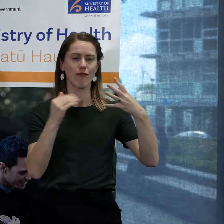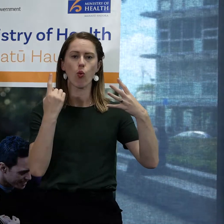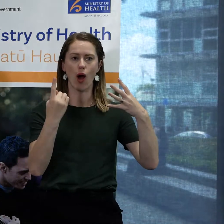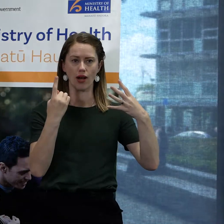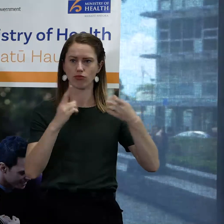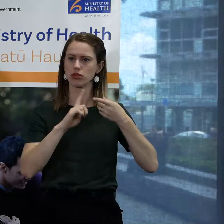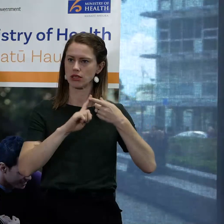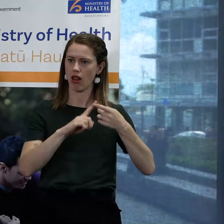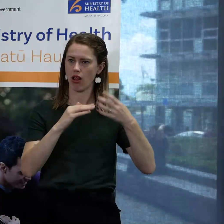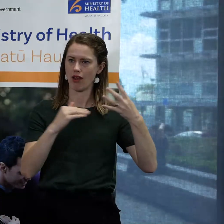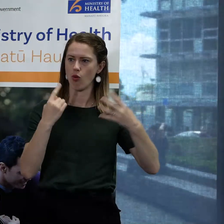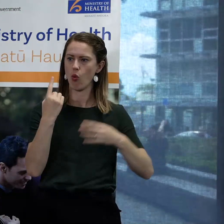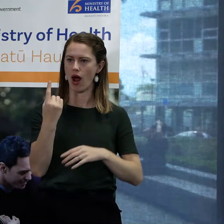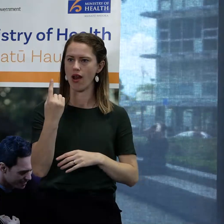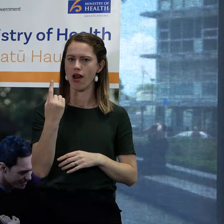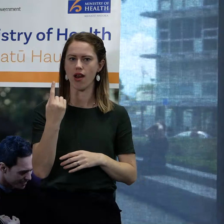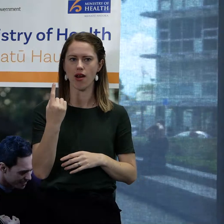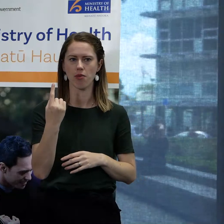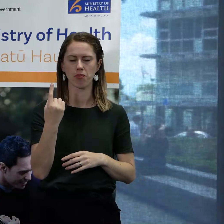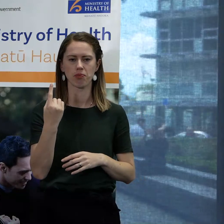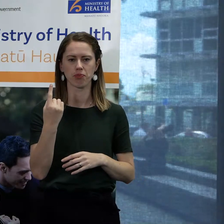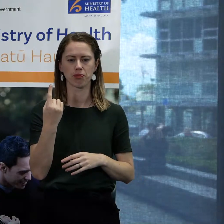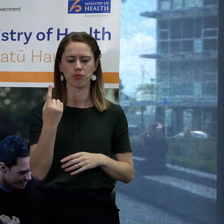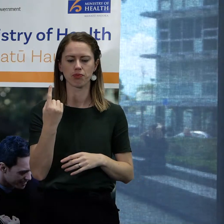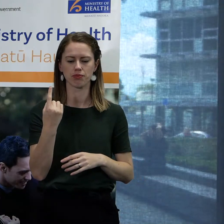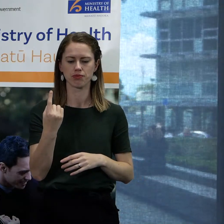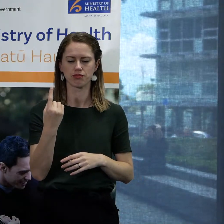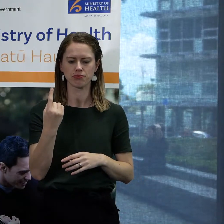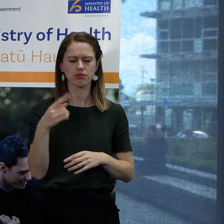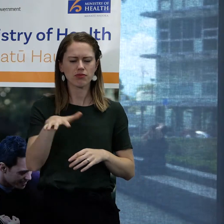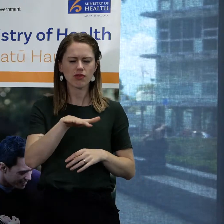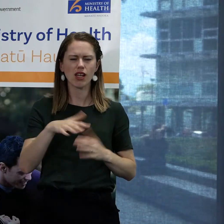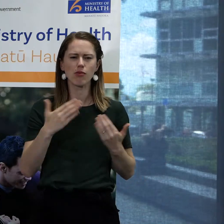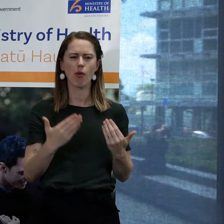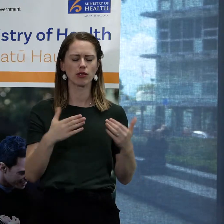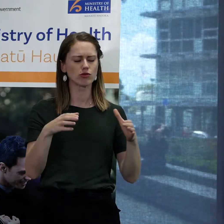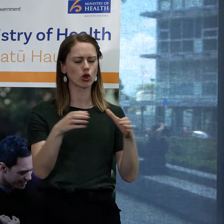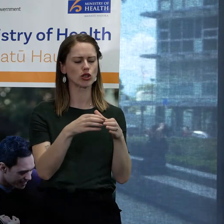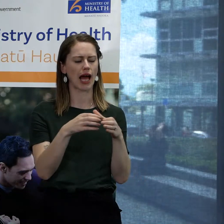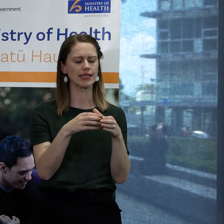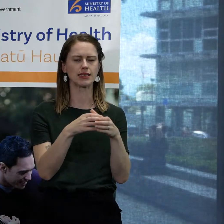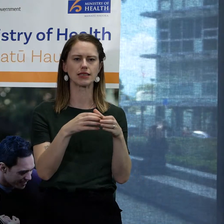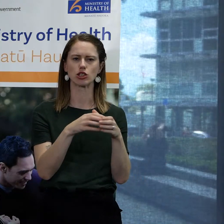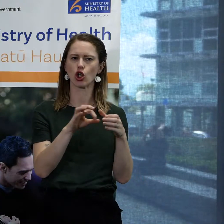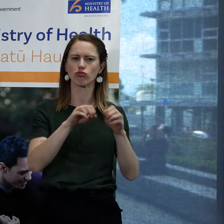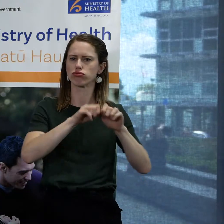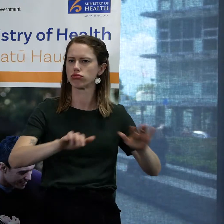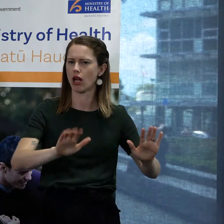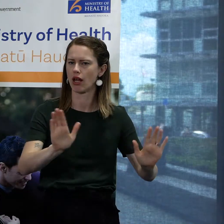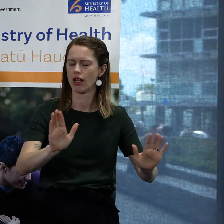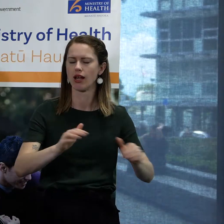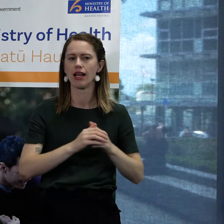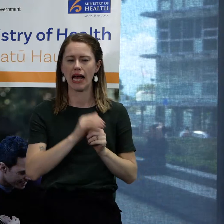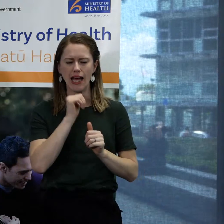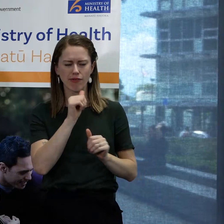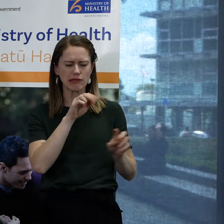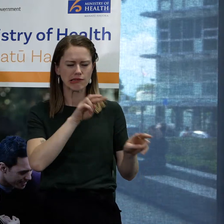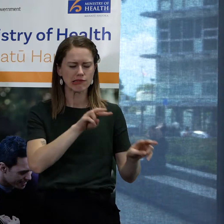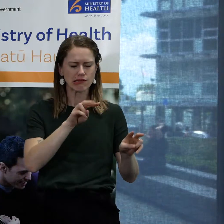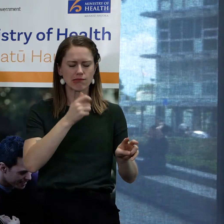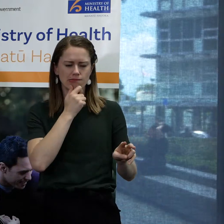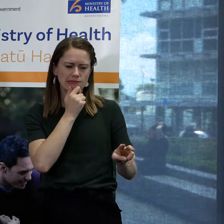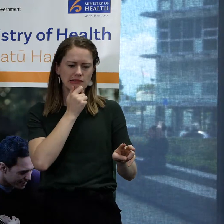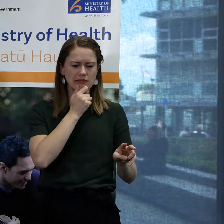still in what I would call a very contained situation under alert level 1. So it would be if we started to